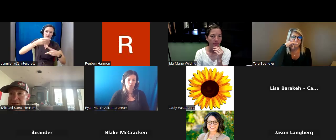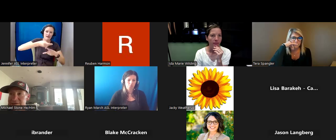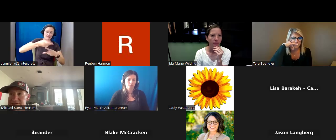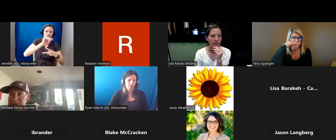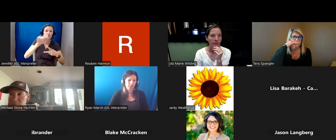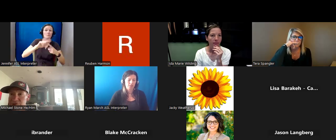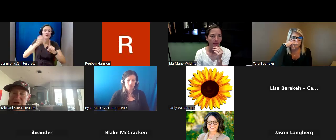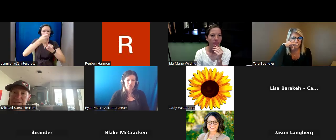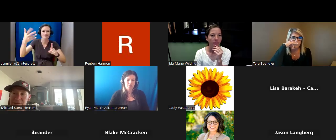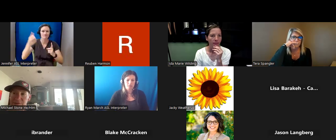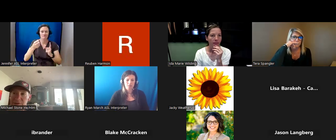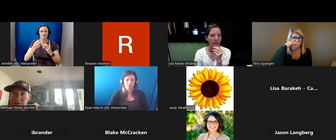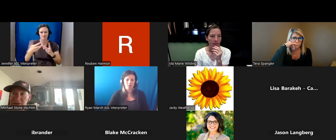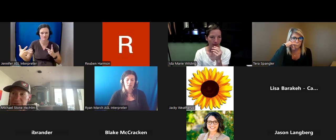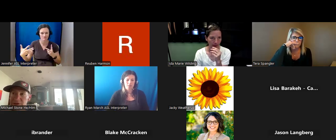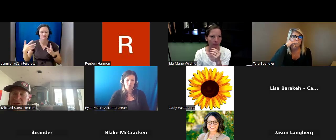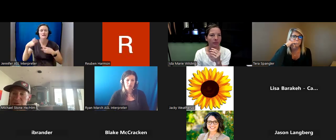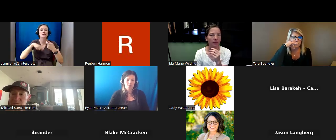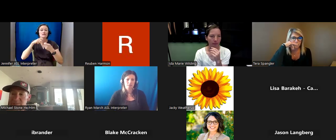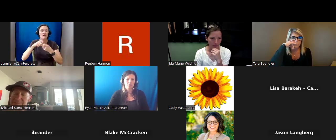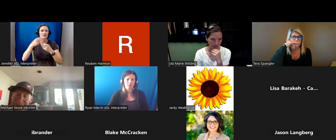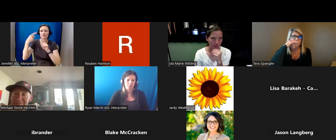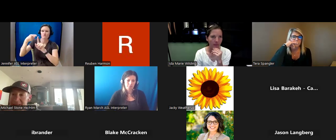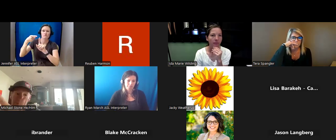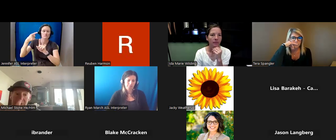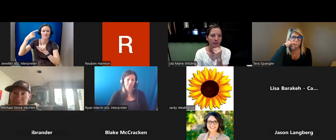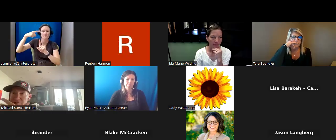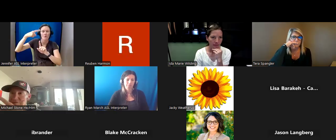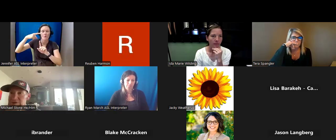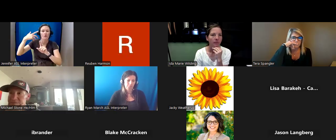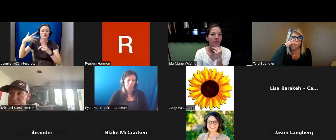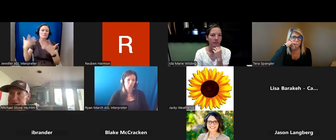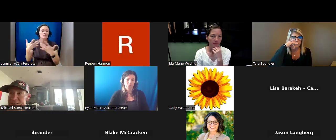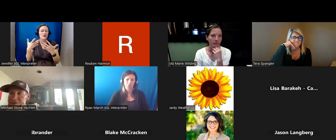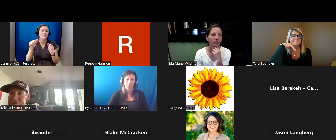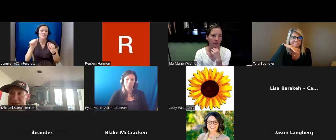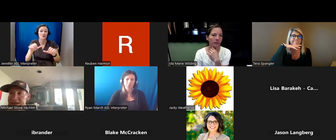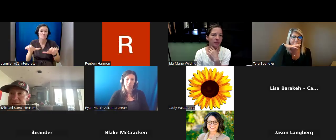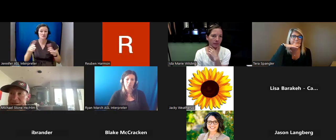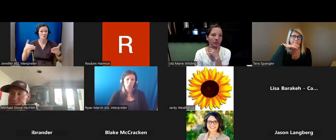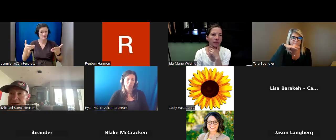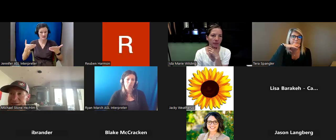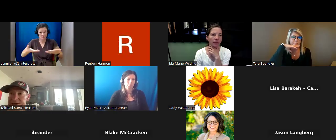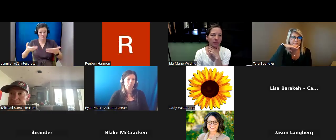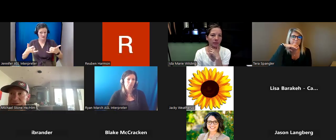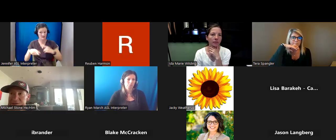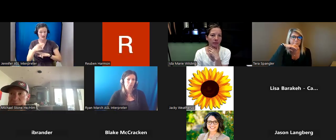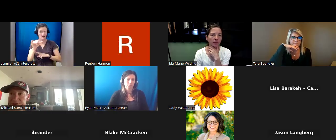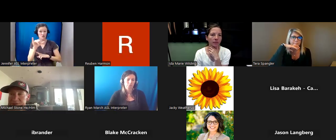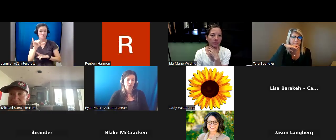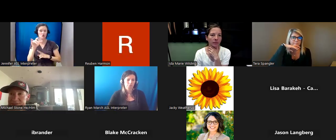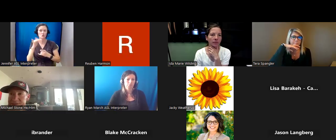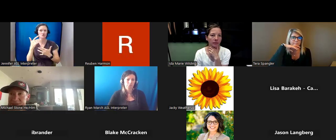what it is that we're trying to do. If we could just maybe, and we could even just do that right here today, is button it up as